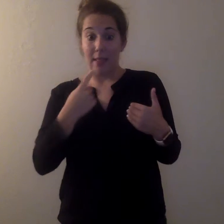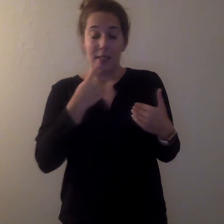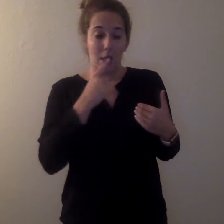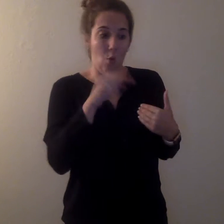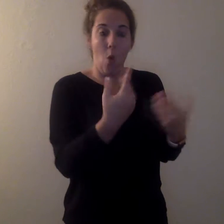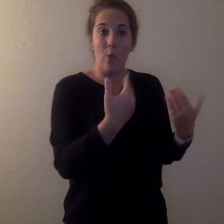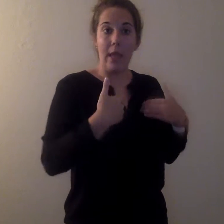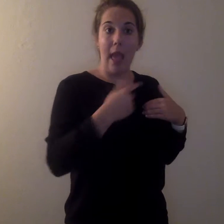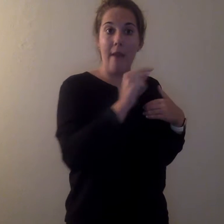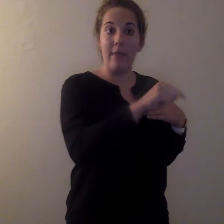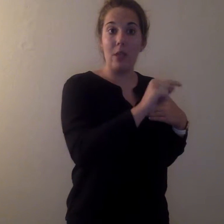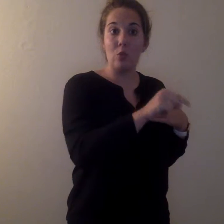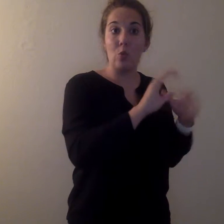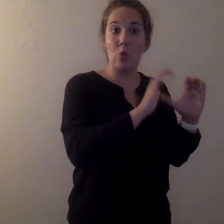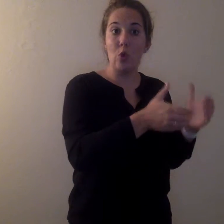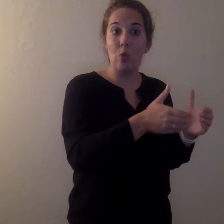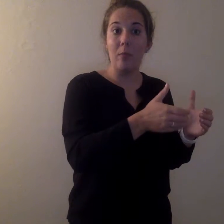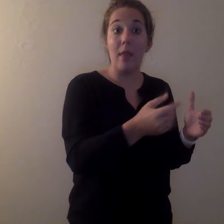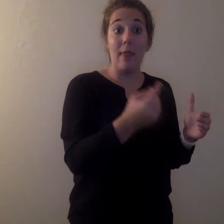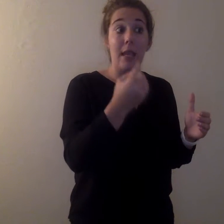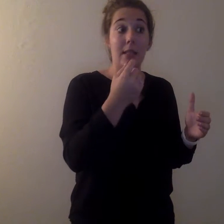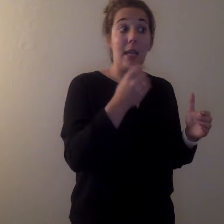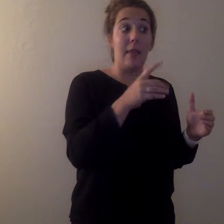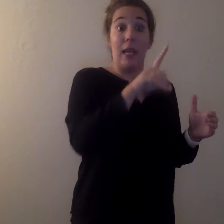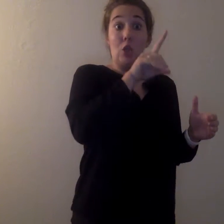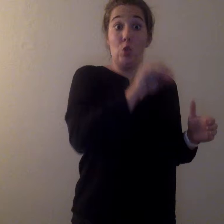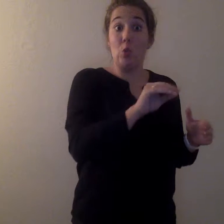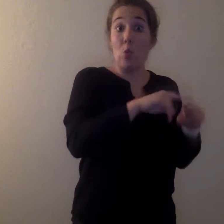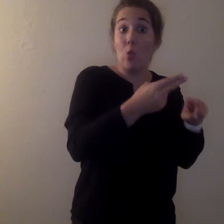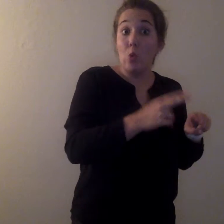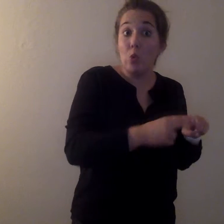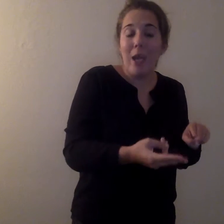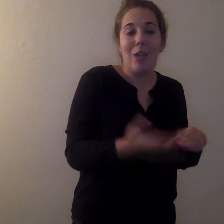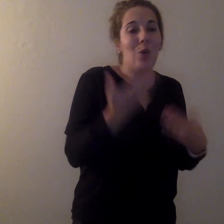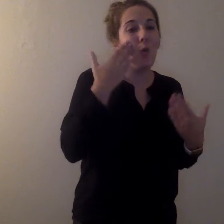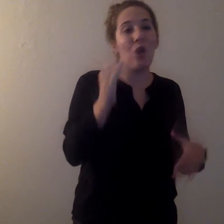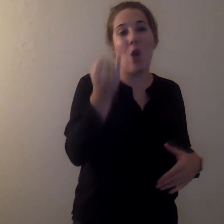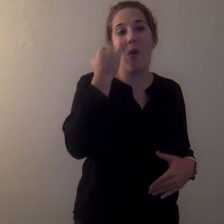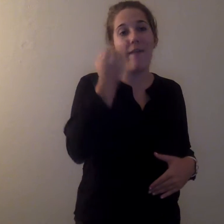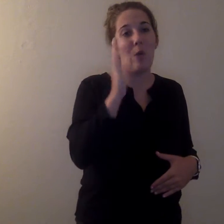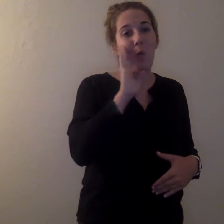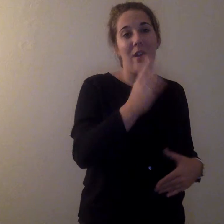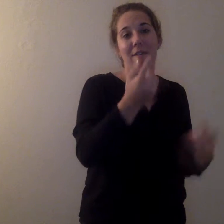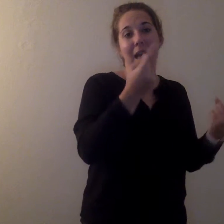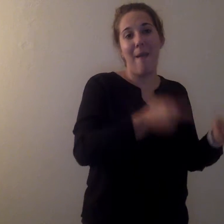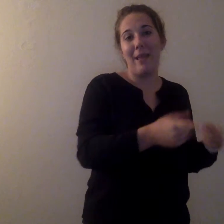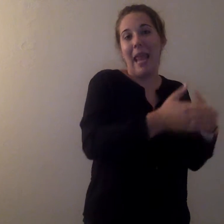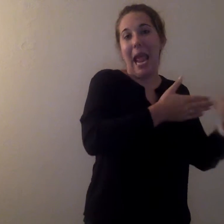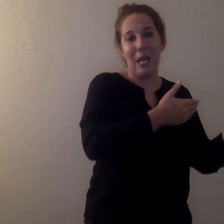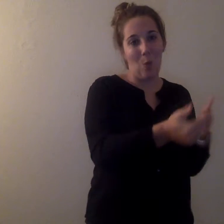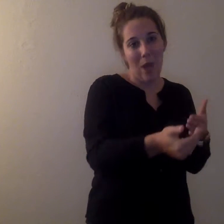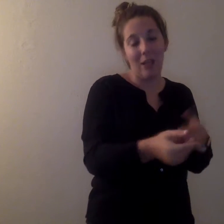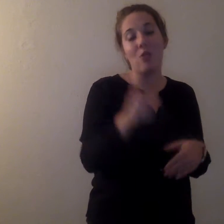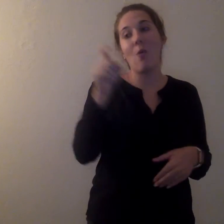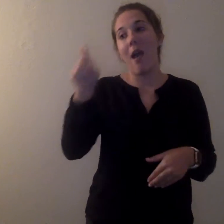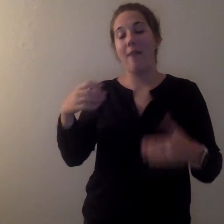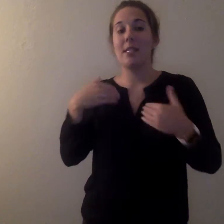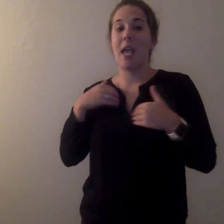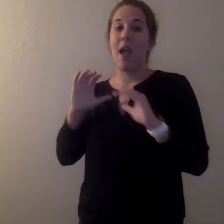they do lose weight, you really don't know if that would have happened anyway. So you have to have a control group in order to compare the two